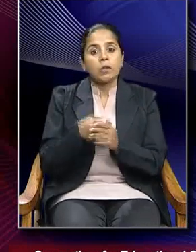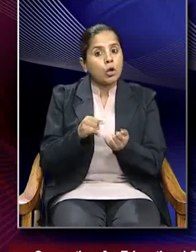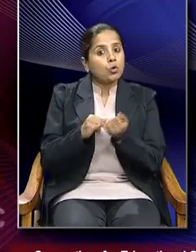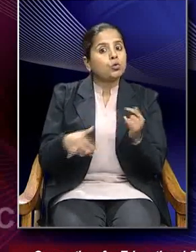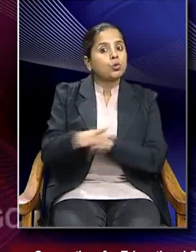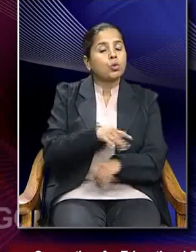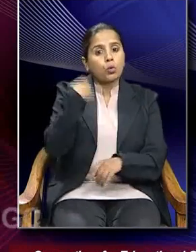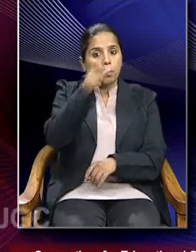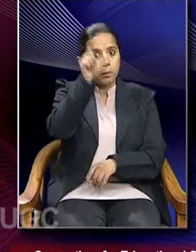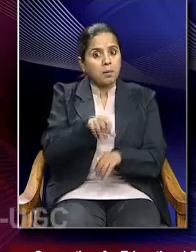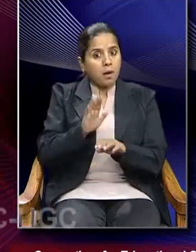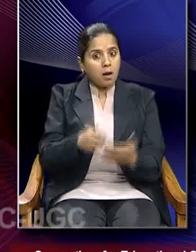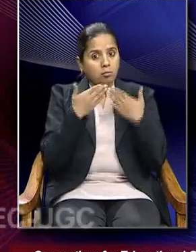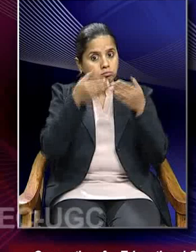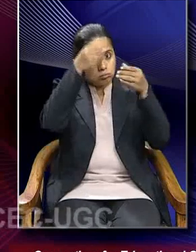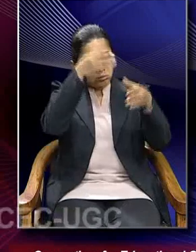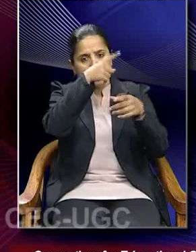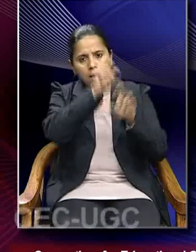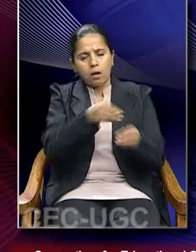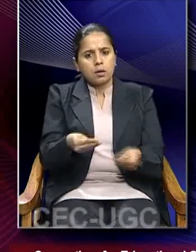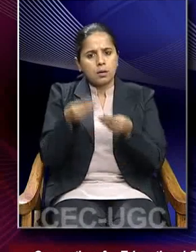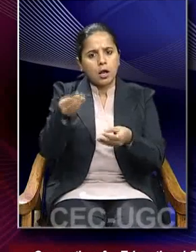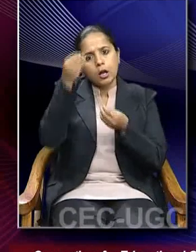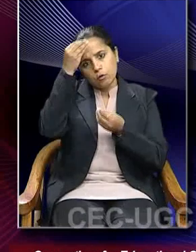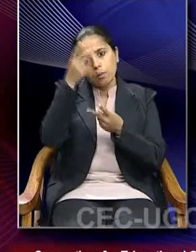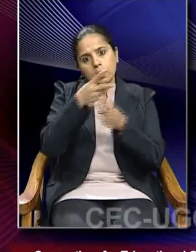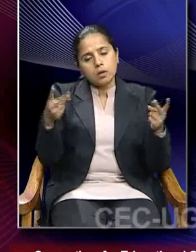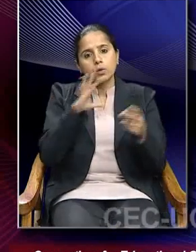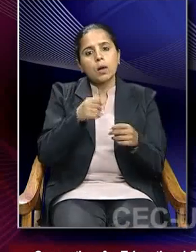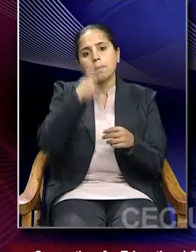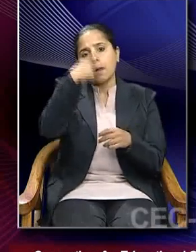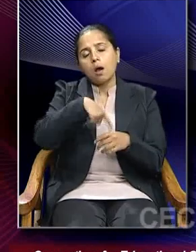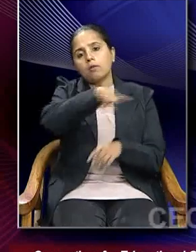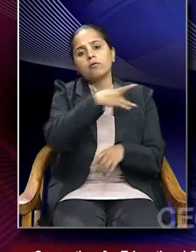Sociologists can offer insight into interpersonal